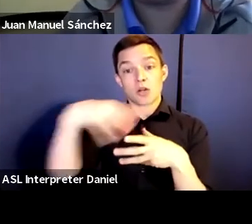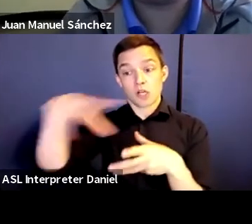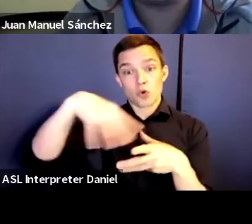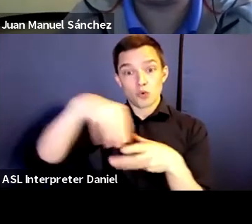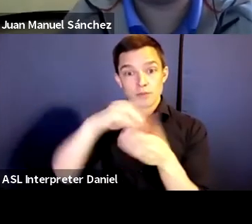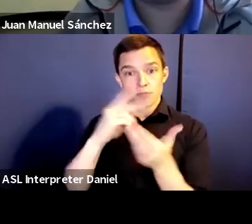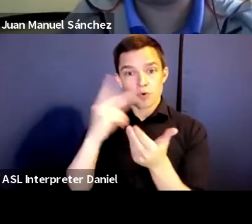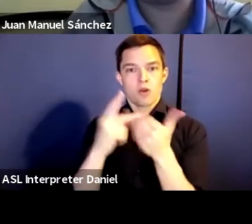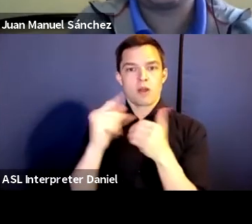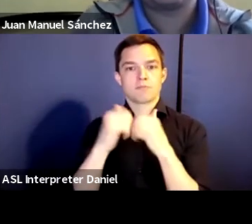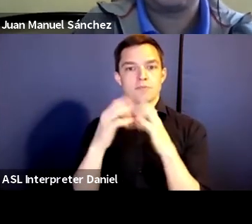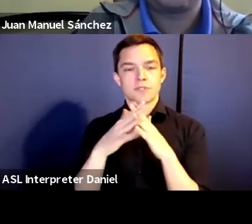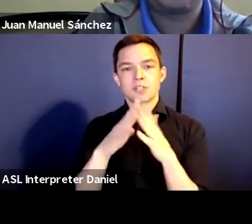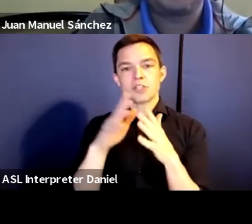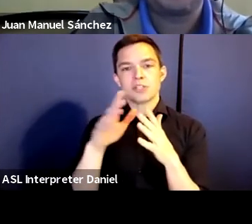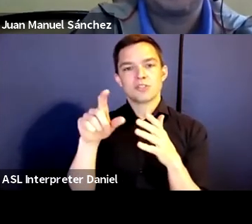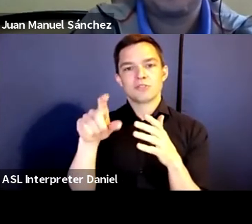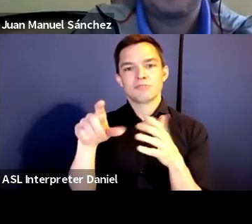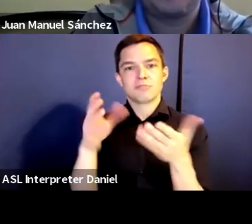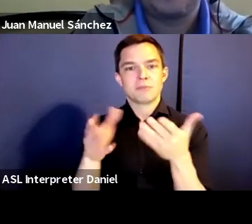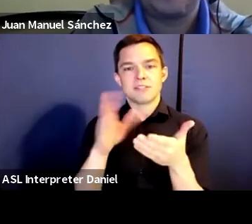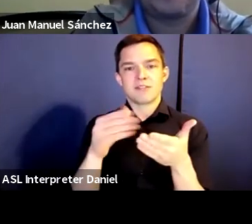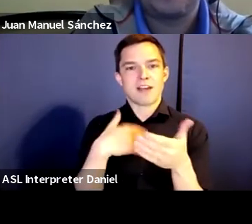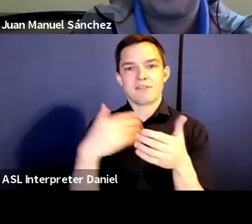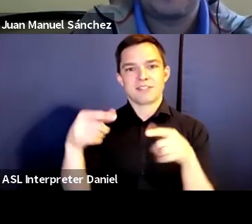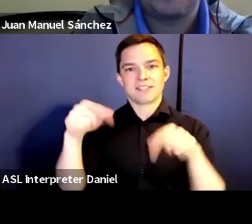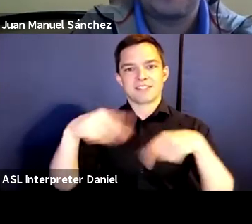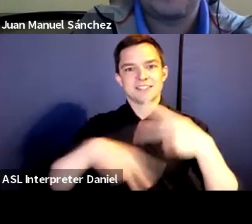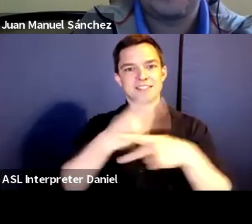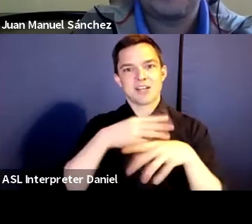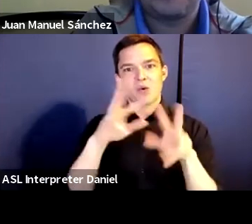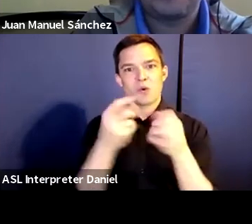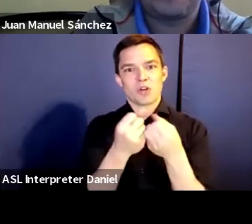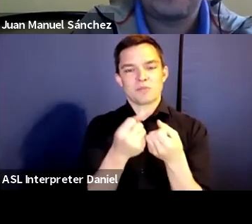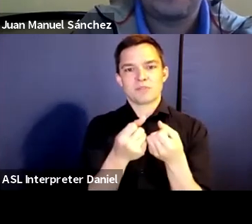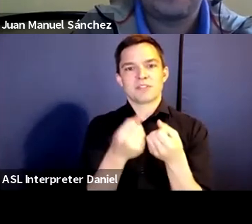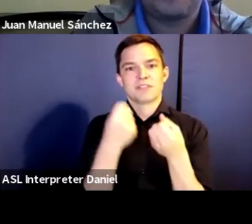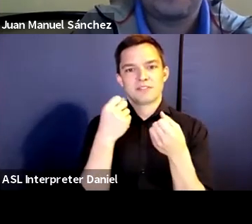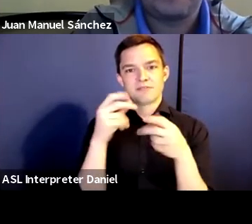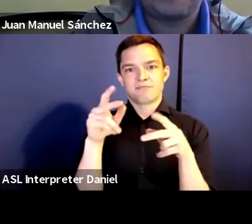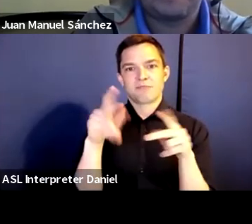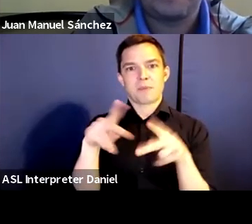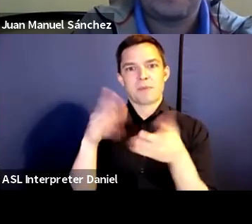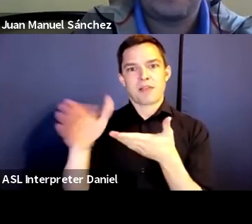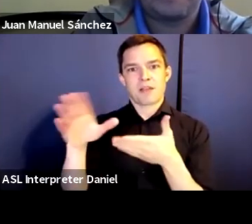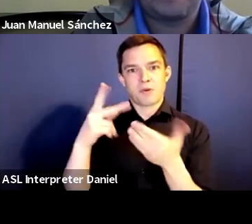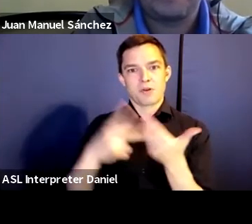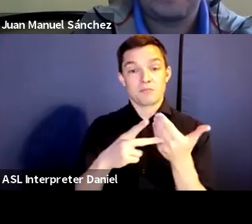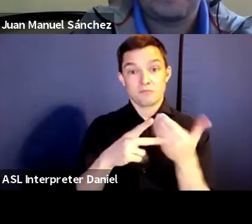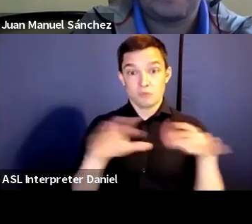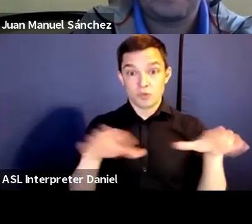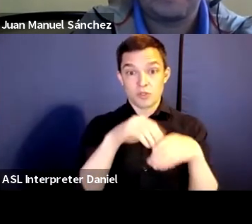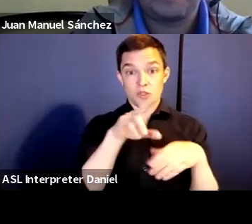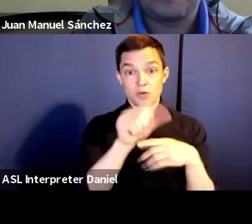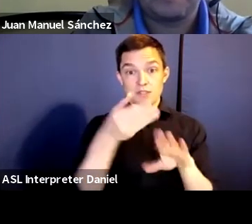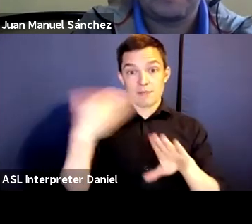never be sheltered workshops, for example, in employment programming. That just shouldn't be happening. Did we do that in the United States in the